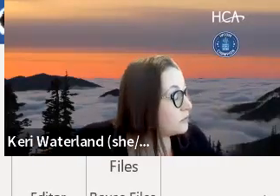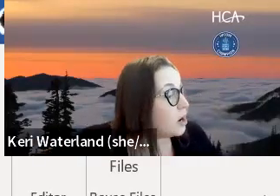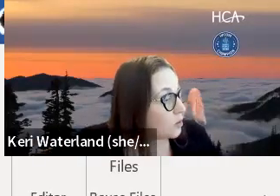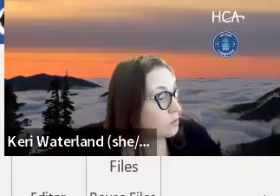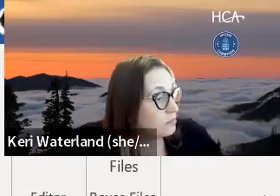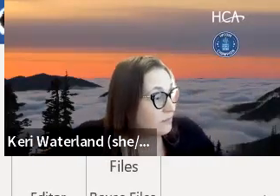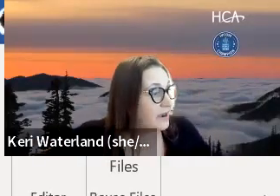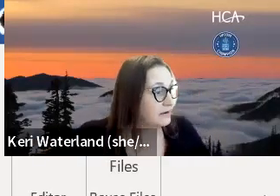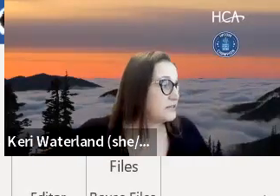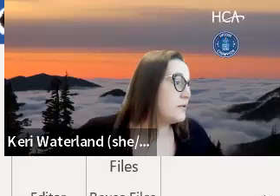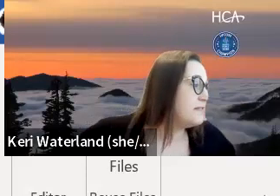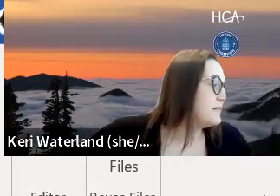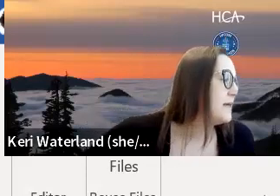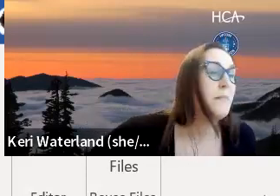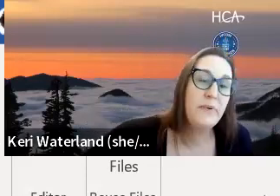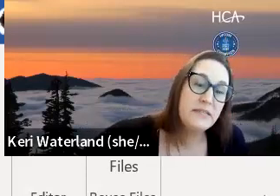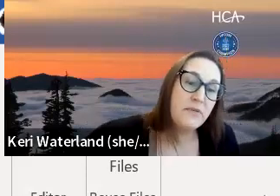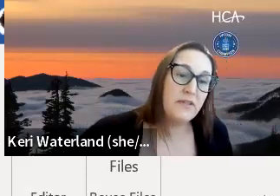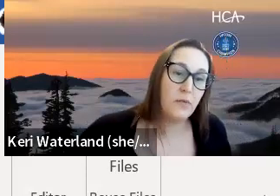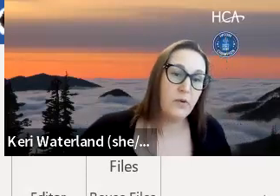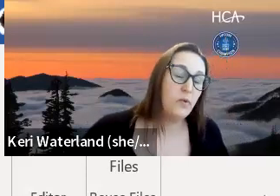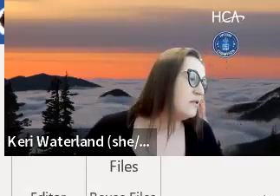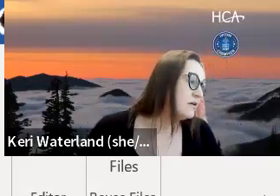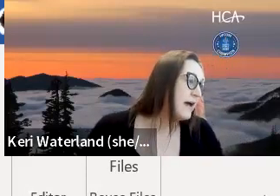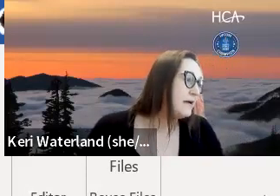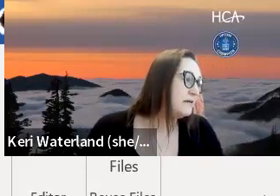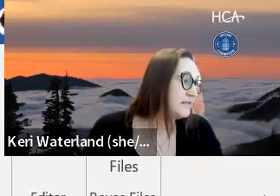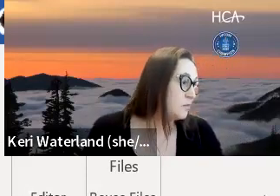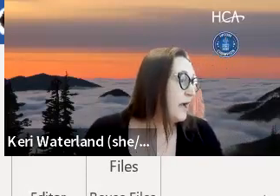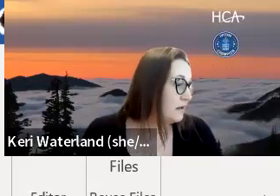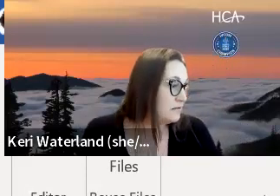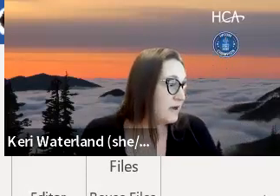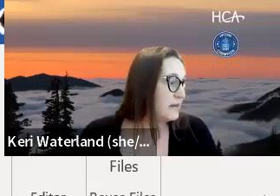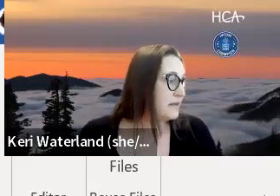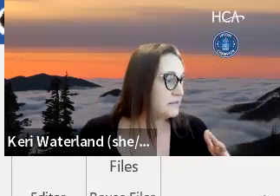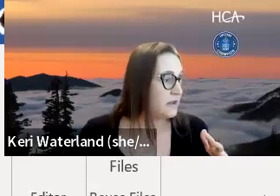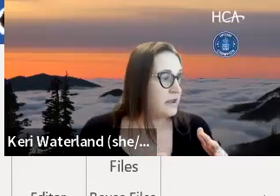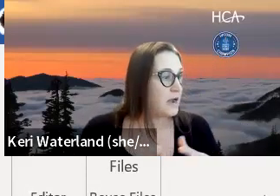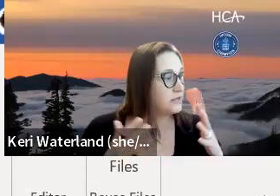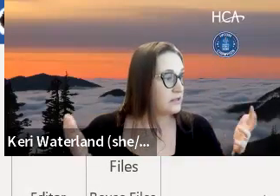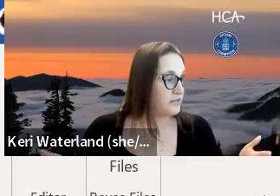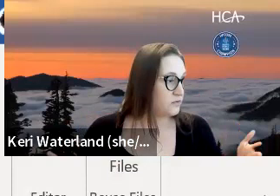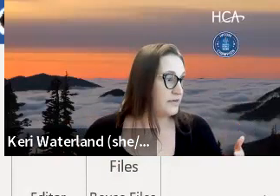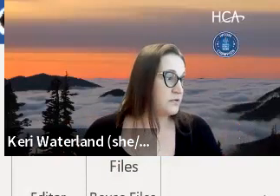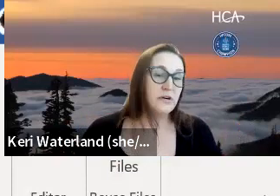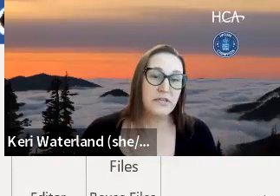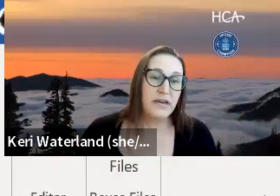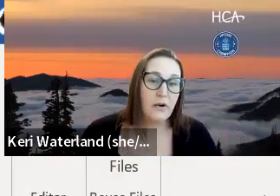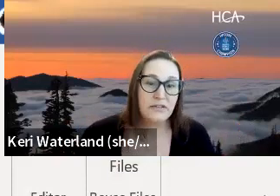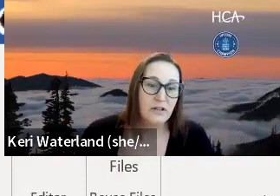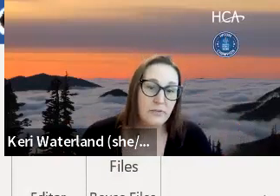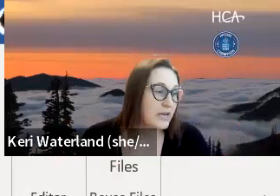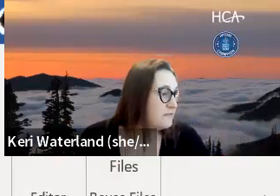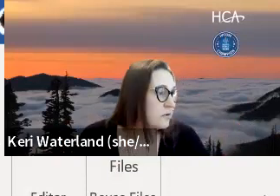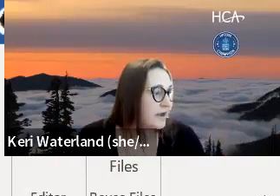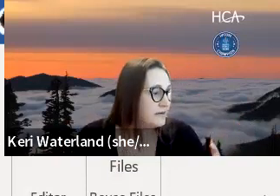I don't know, right? And so I think that might be something that we would want to look at as well, right? Is how is all of this resourced and